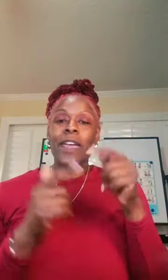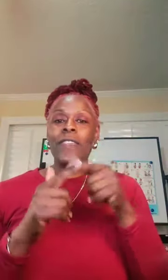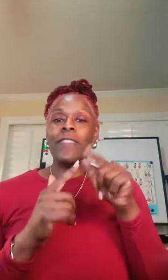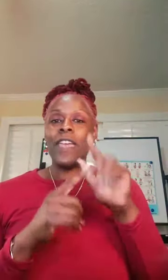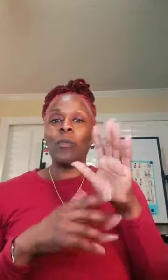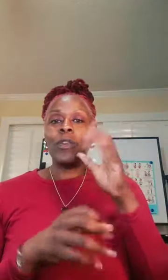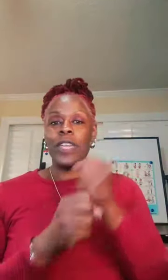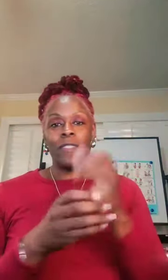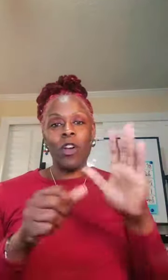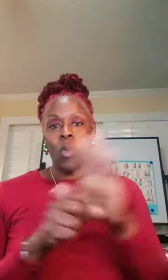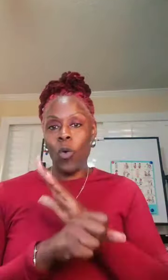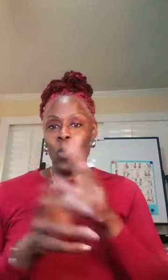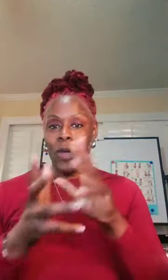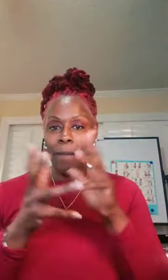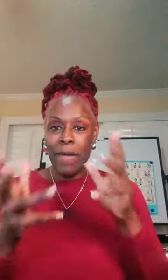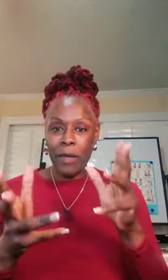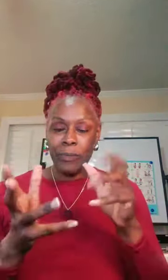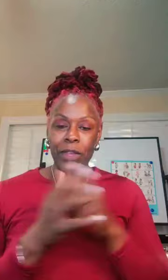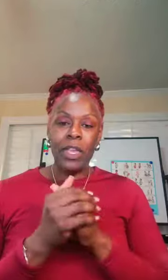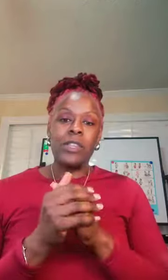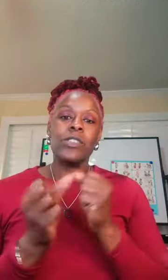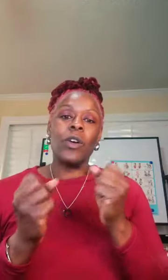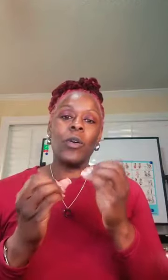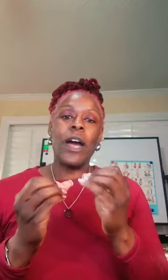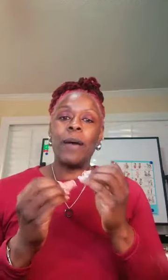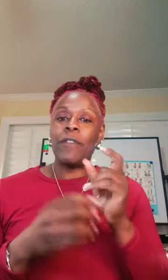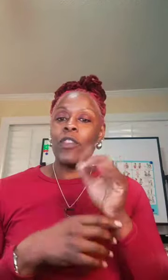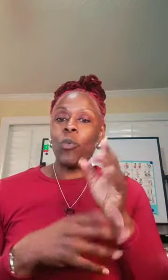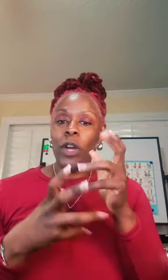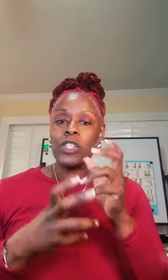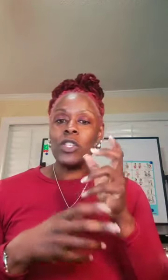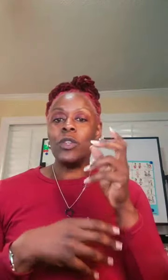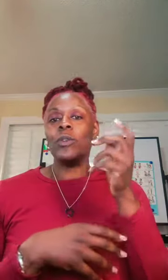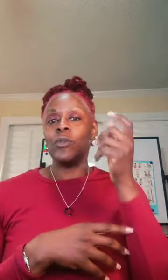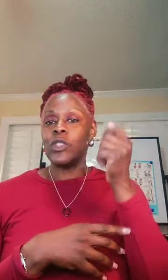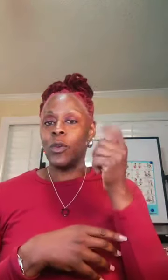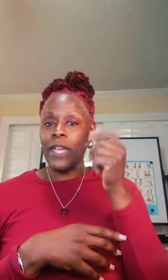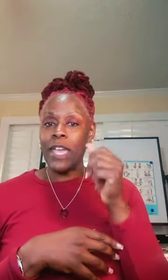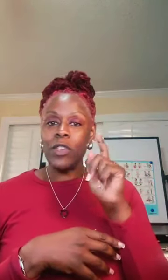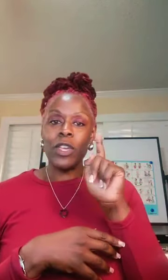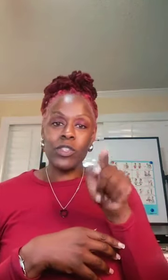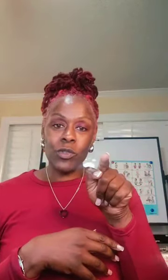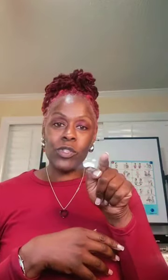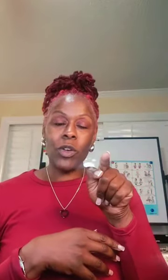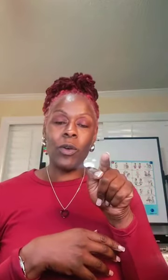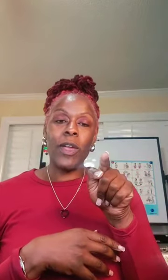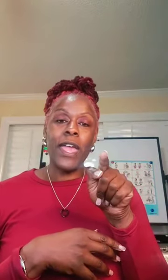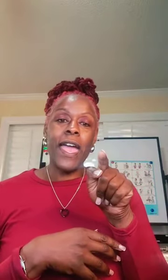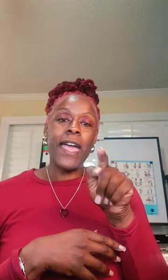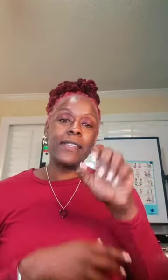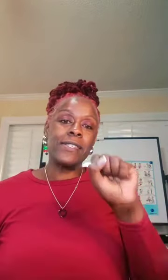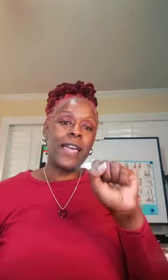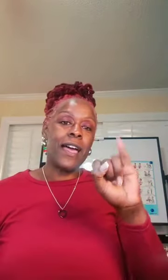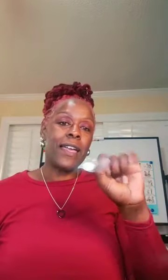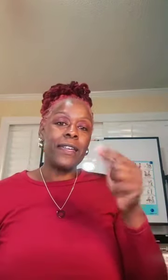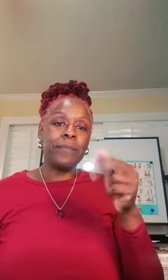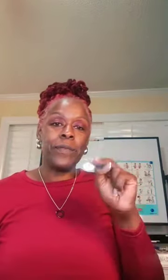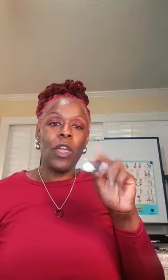then they will get the whole amount. So if you want to donate, you can do so at Sign